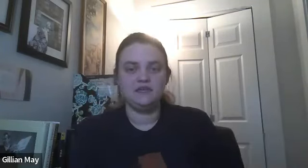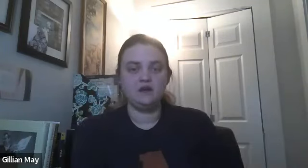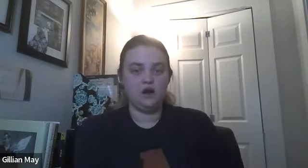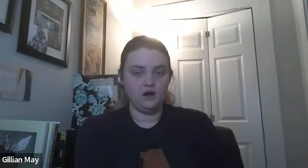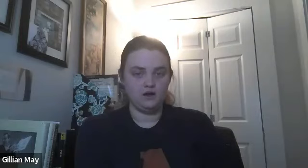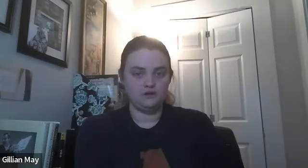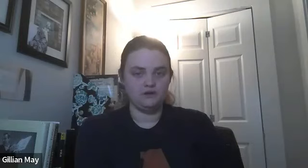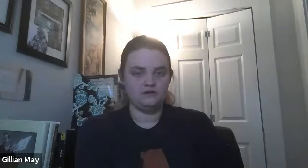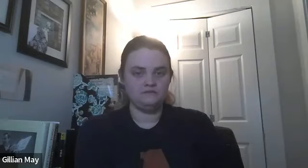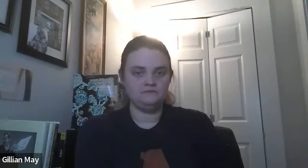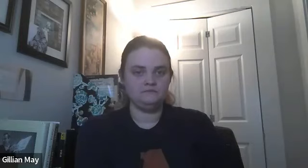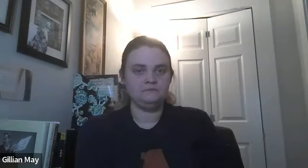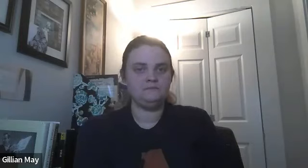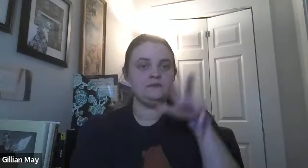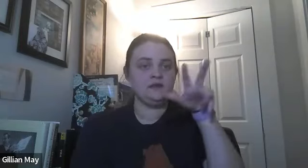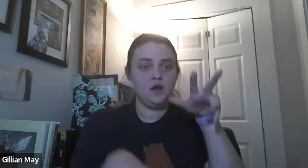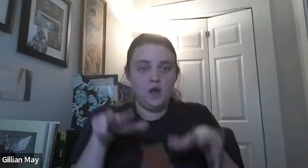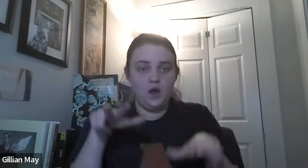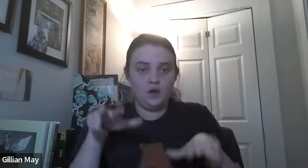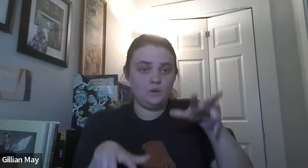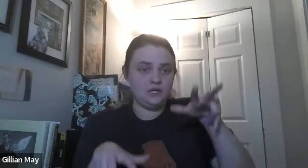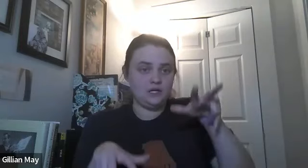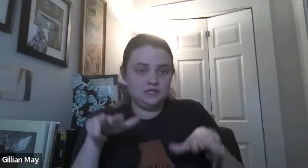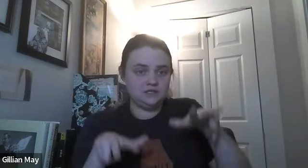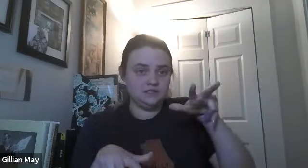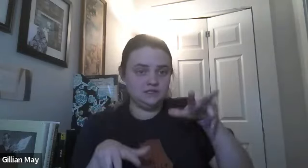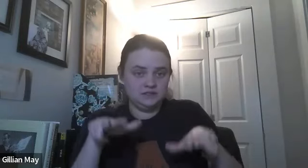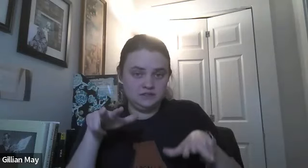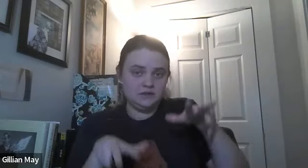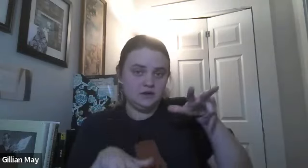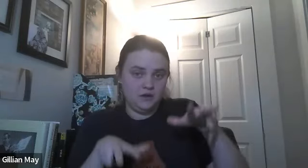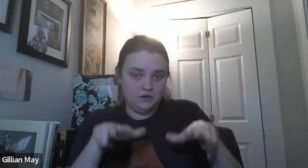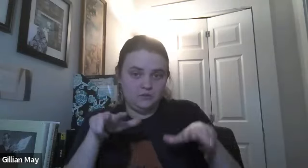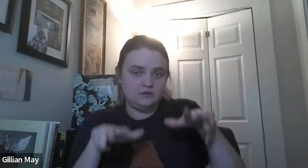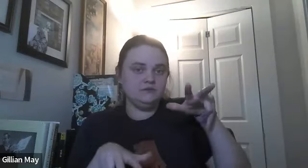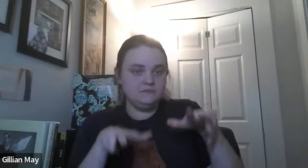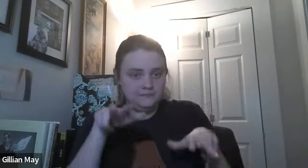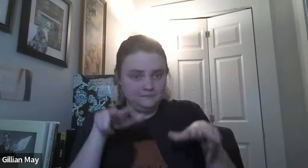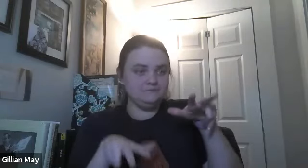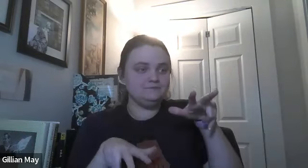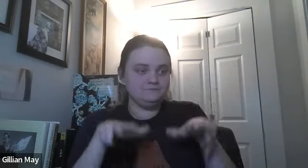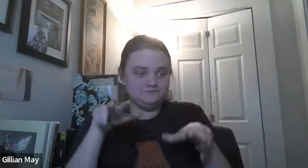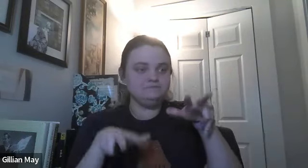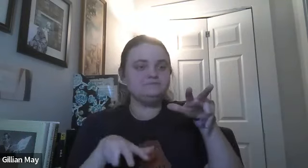Then awkward, awkward, awkward.